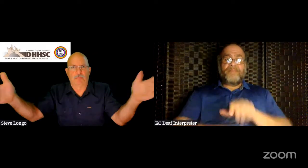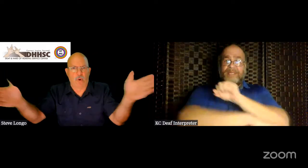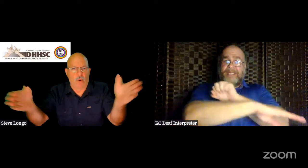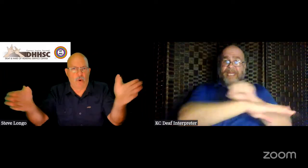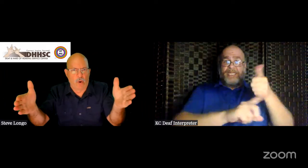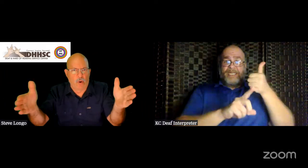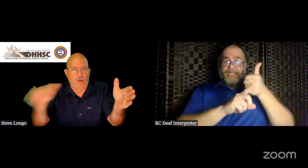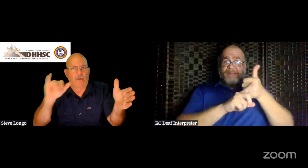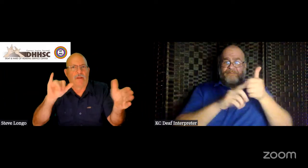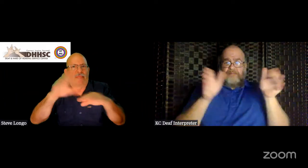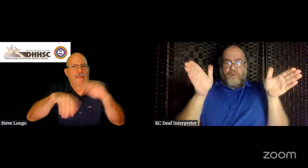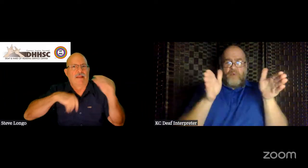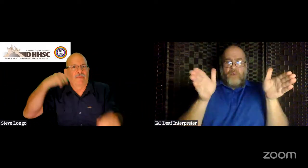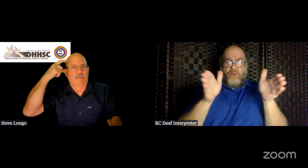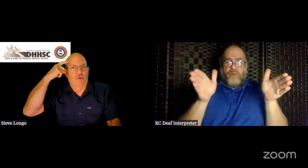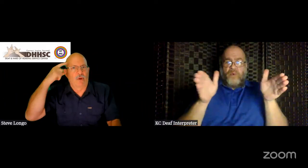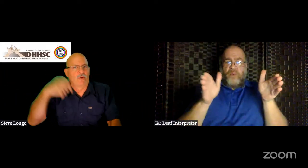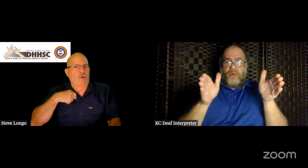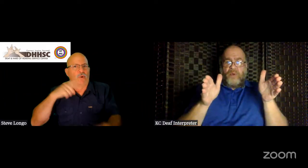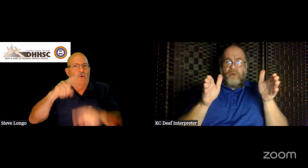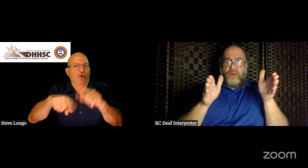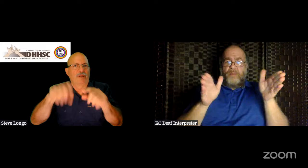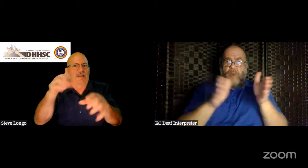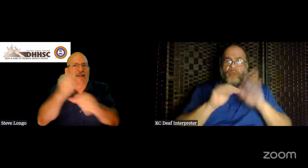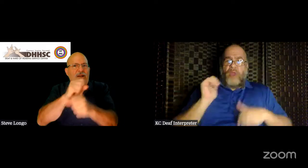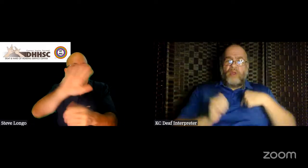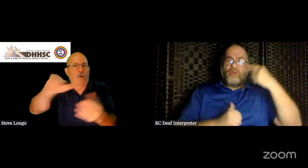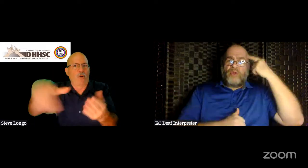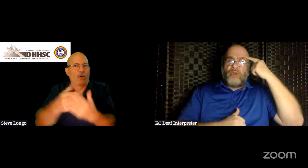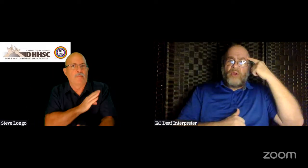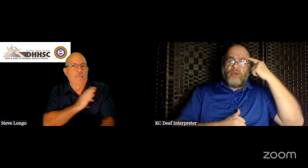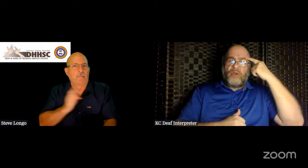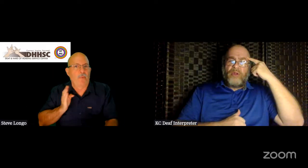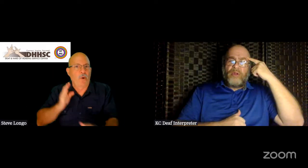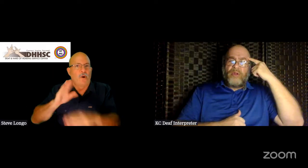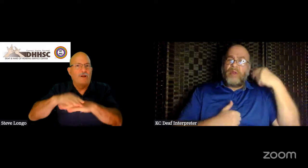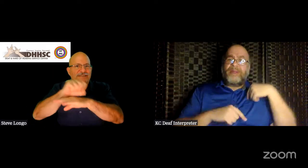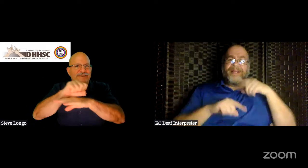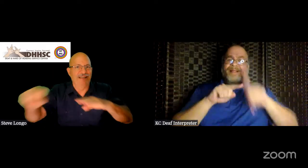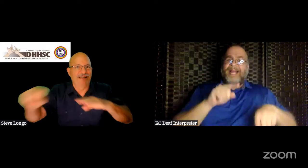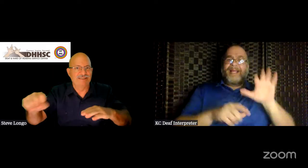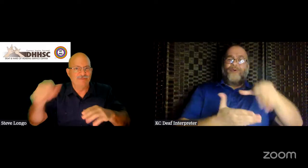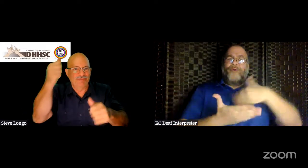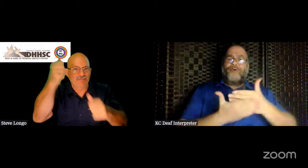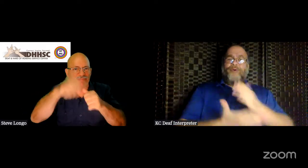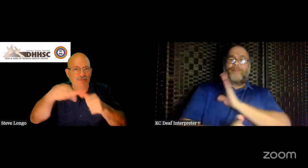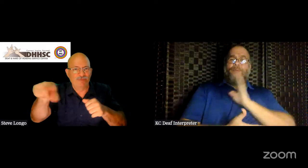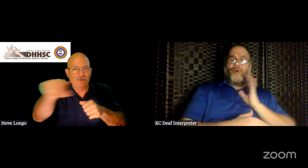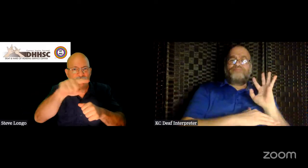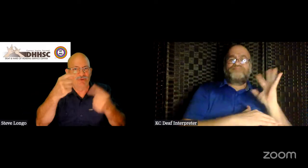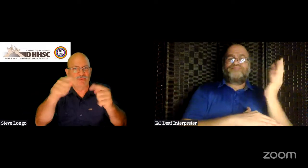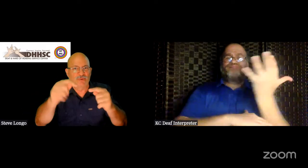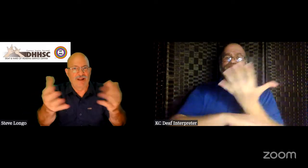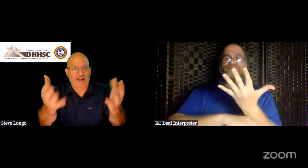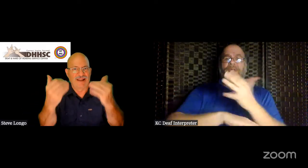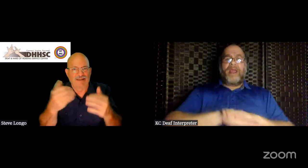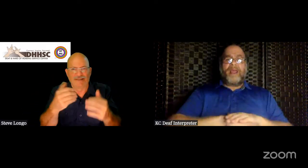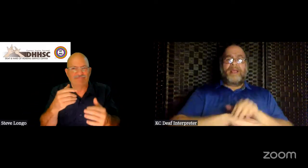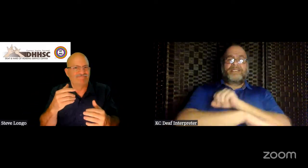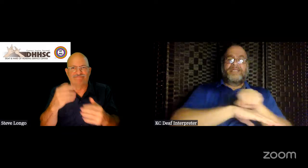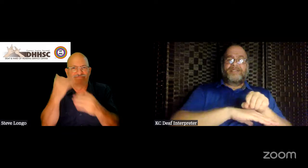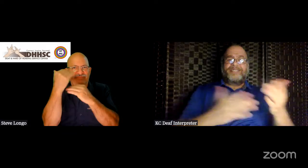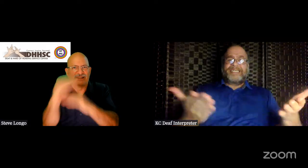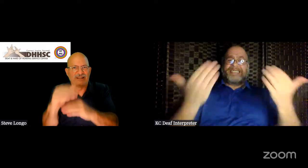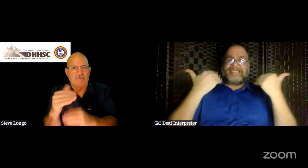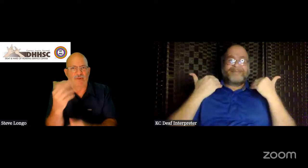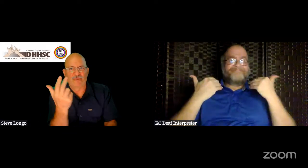It was a really challenge. The stage itself was very small, smaller than we expected it to be. All the board